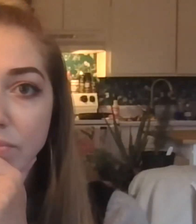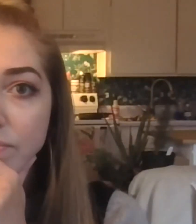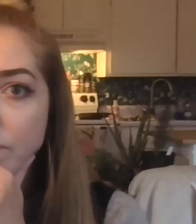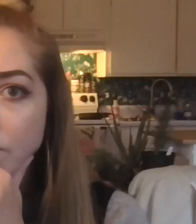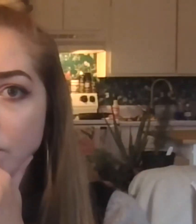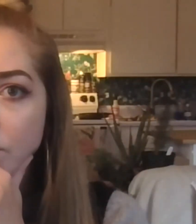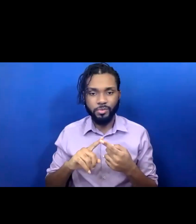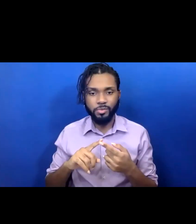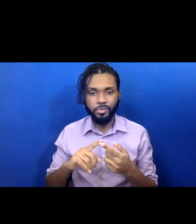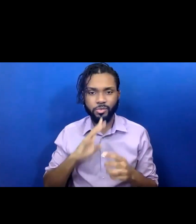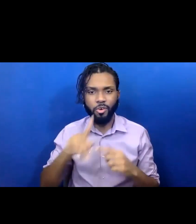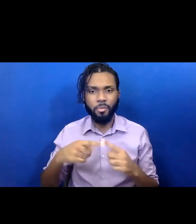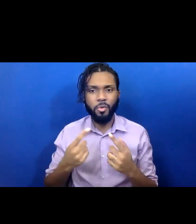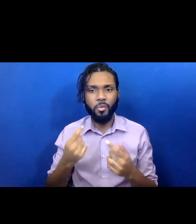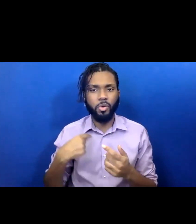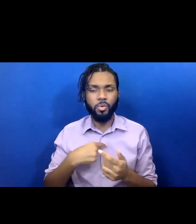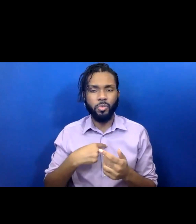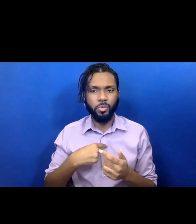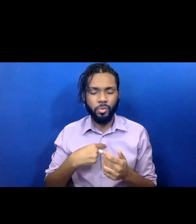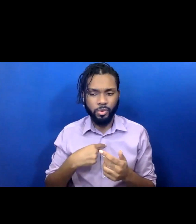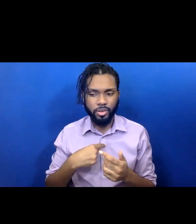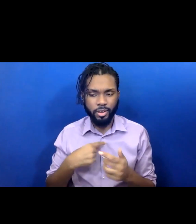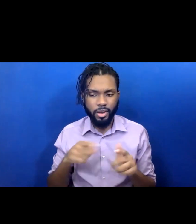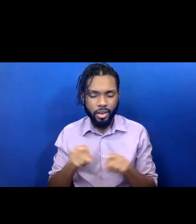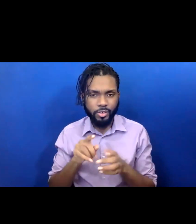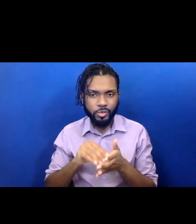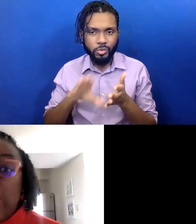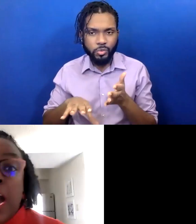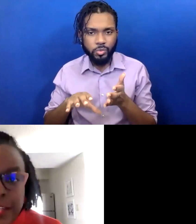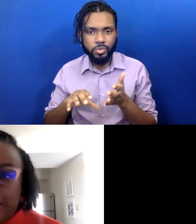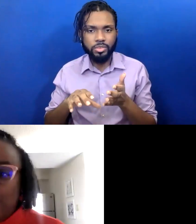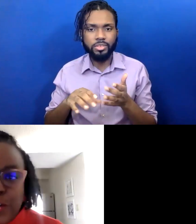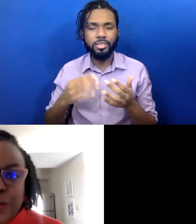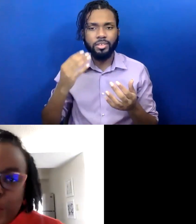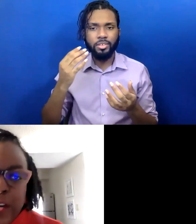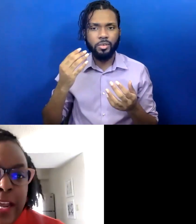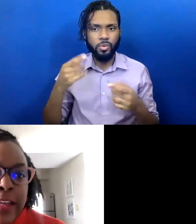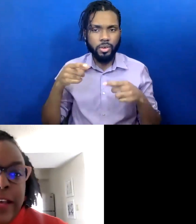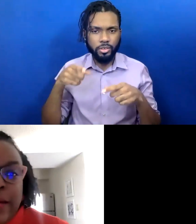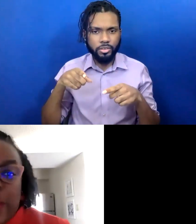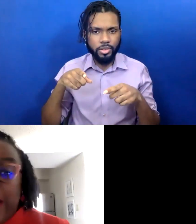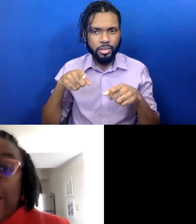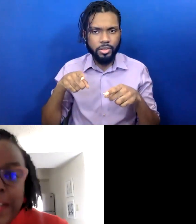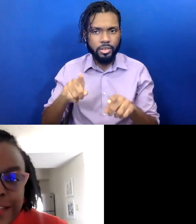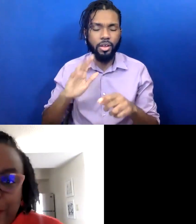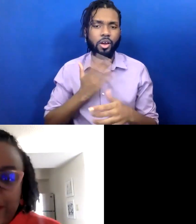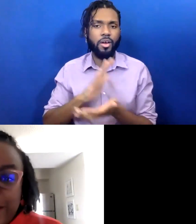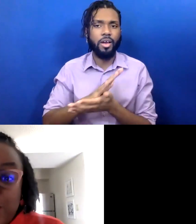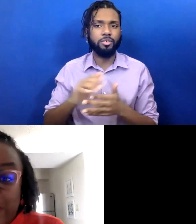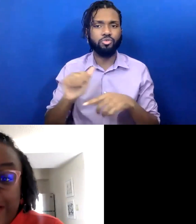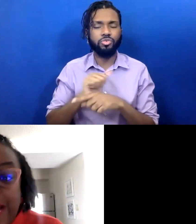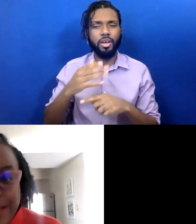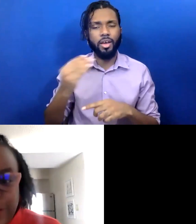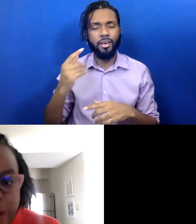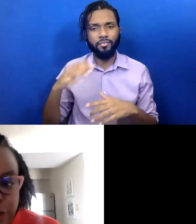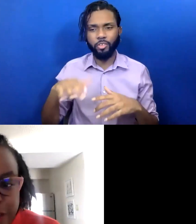as students and how we were in the thick of our kind of academic training and constantly searching for like a guidance that would lead us to